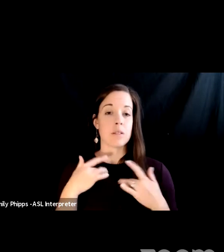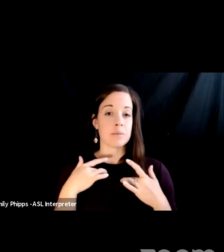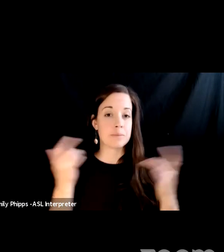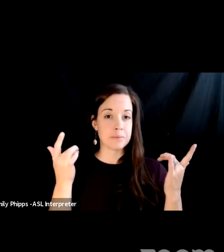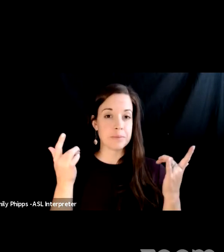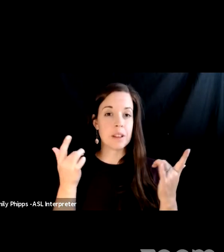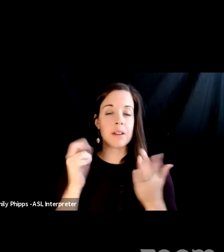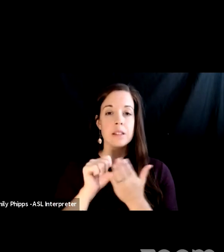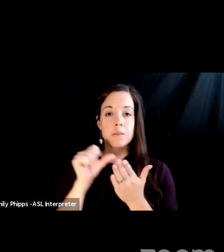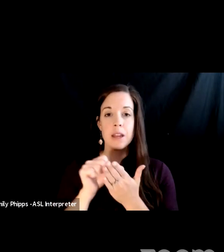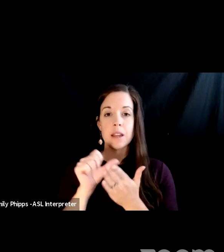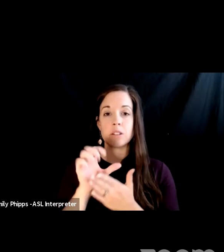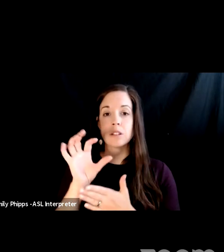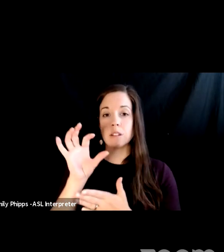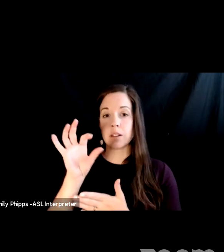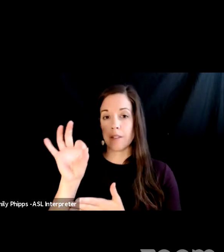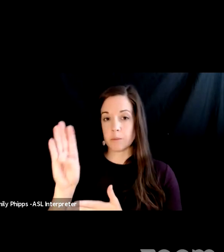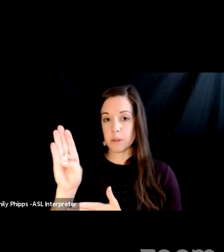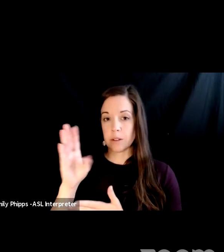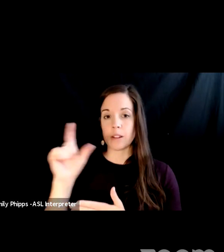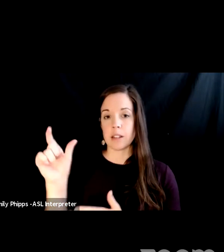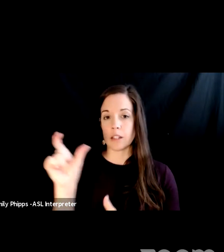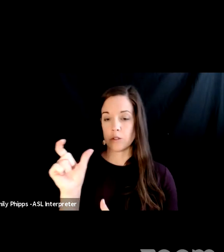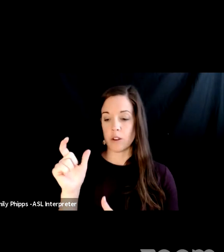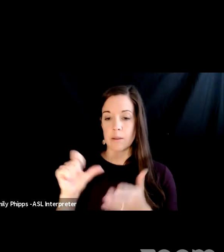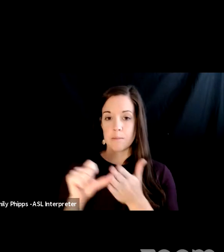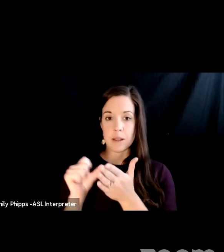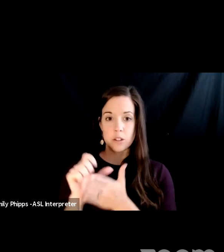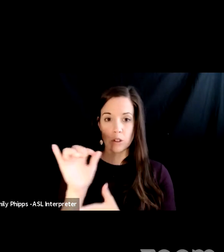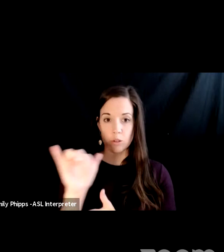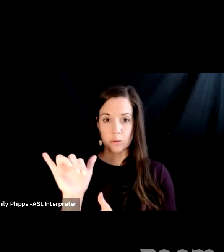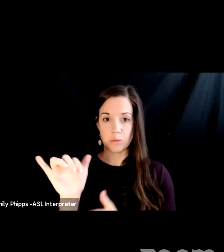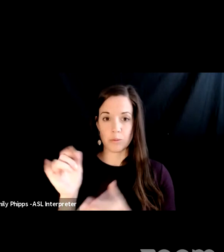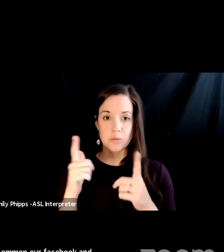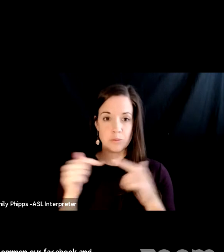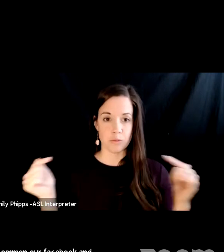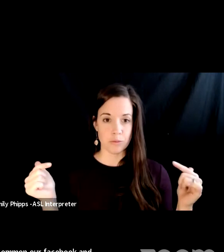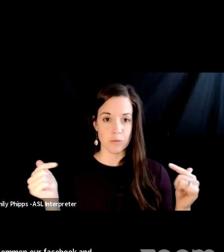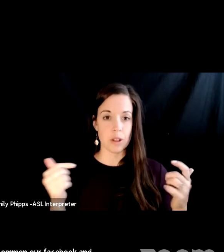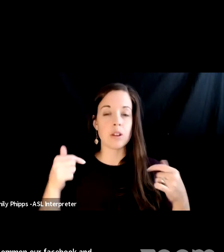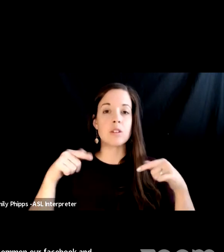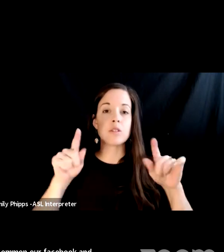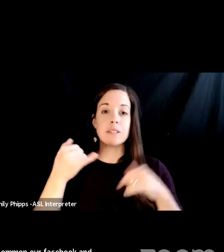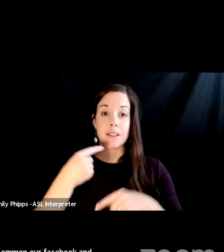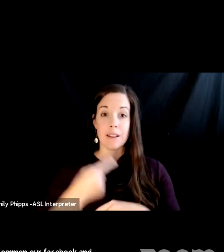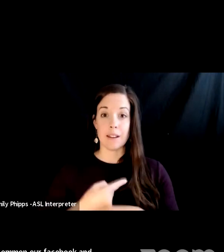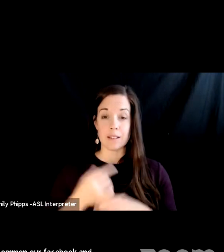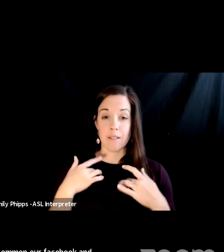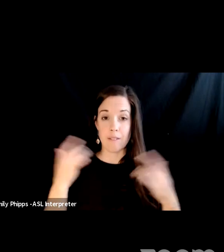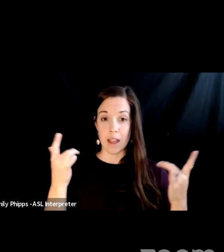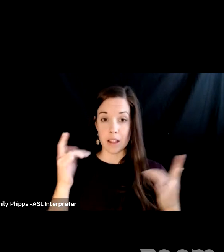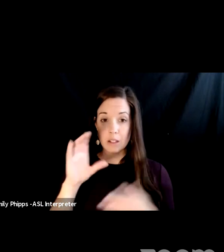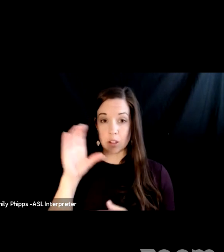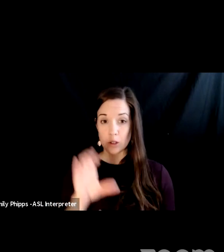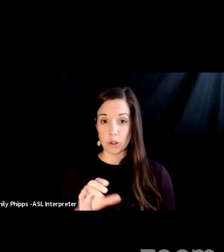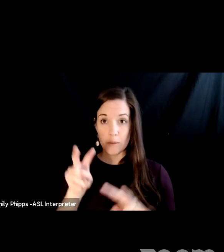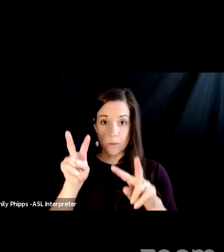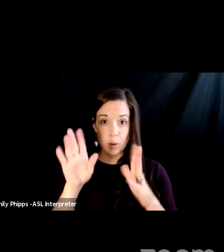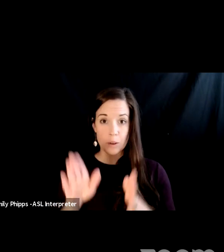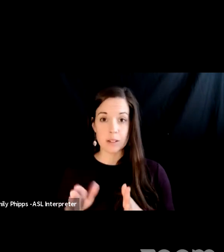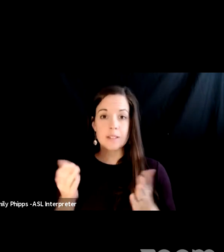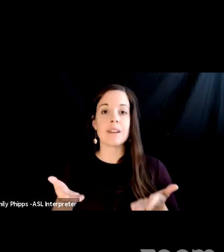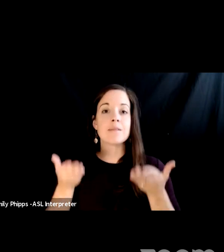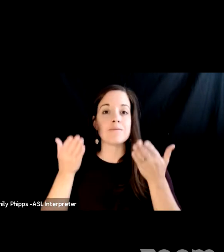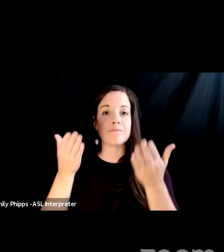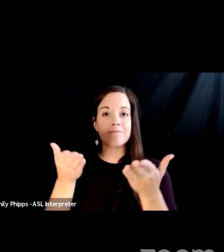calendar, and our F&M Common Hour Facebook and Instagram pages. During today's event, Zoom viewers can submit questions for our speaker via